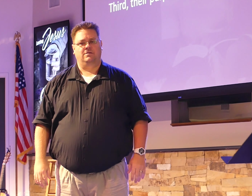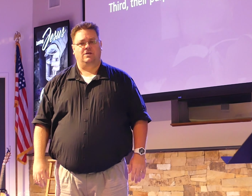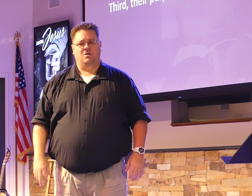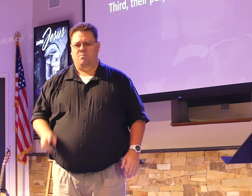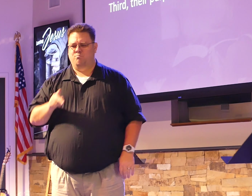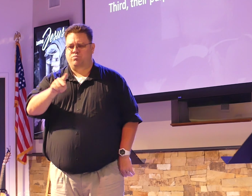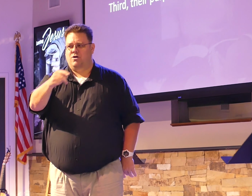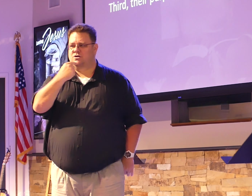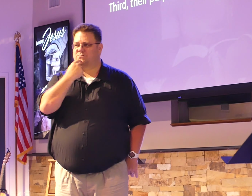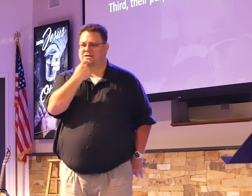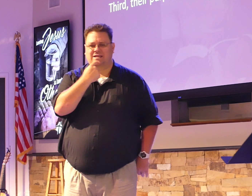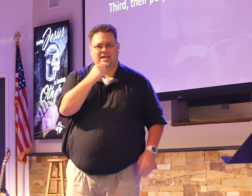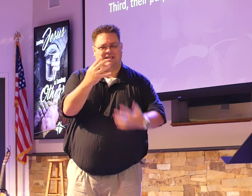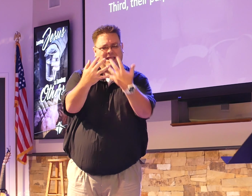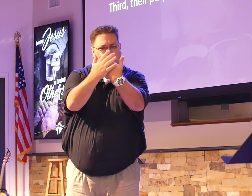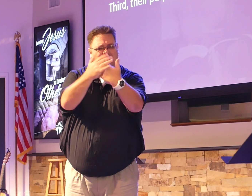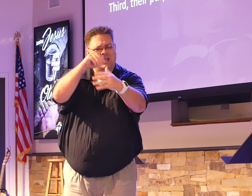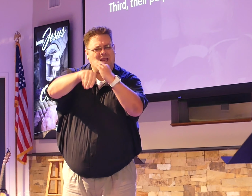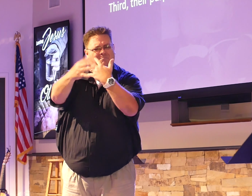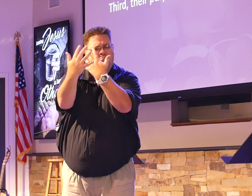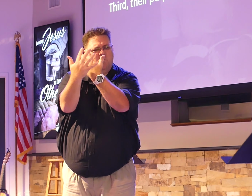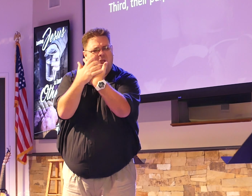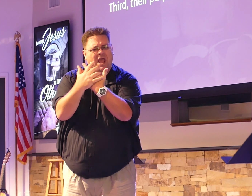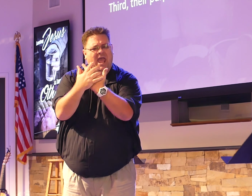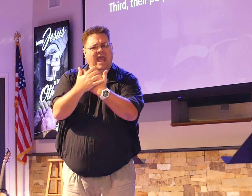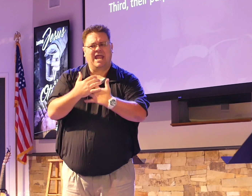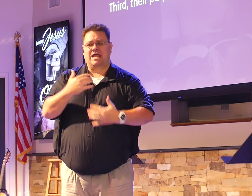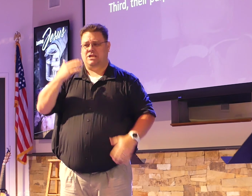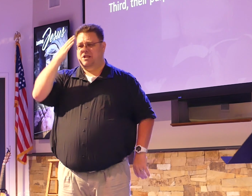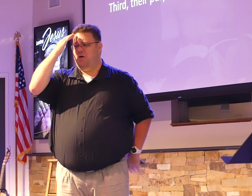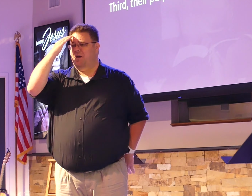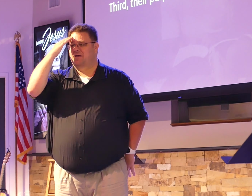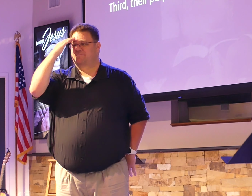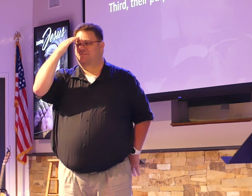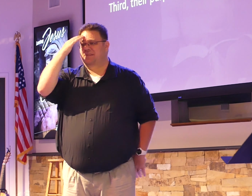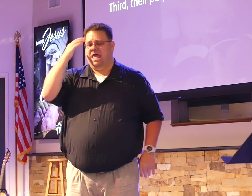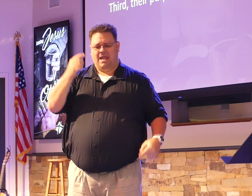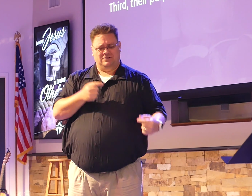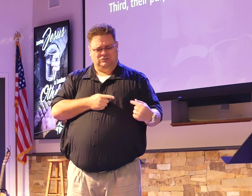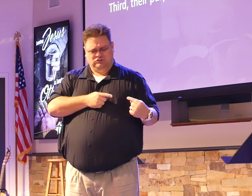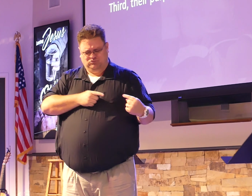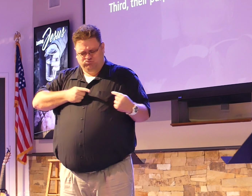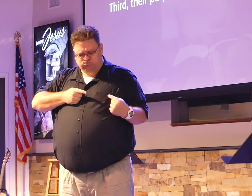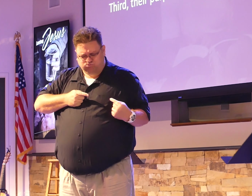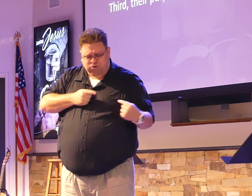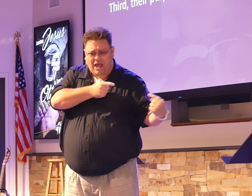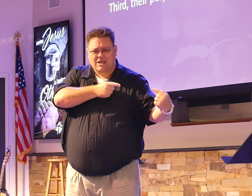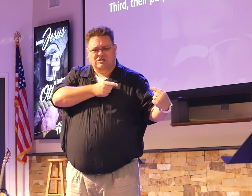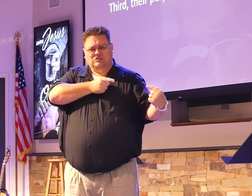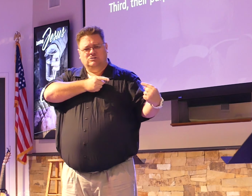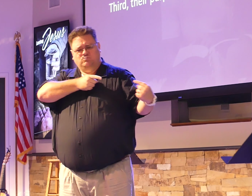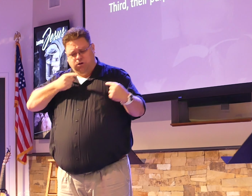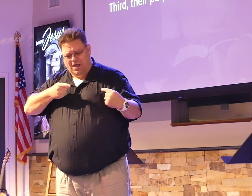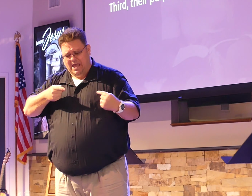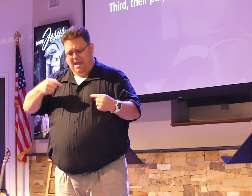this, he's in prison, and he's like, you know what? I got this tug of war, man. He's like, I'm in the middle here between two choices.